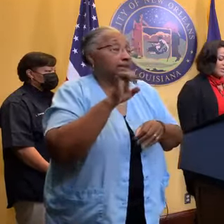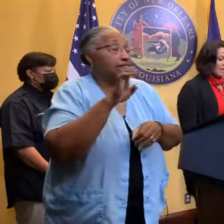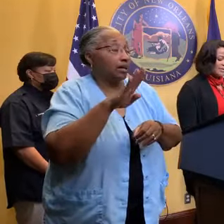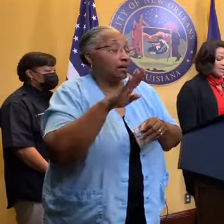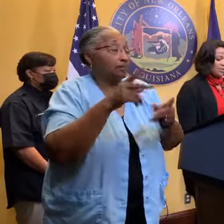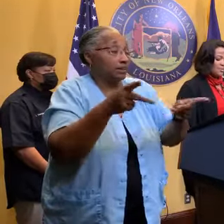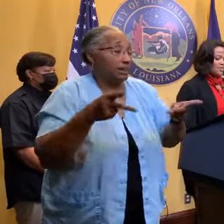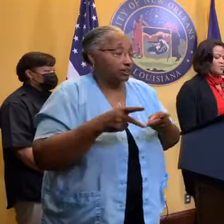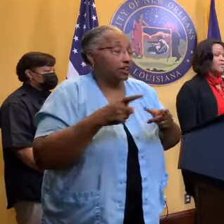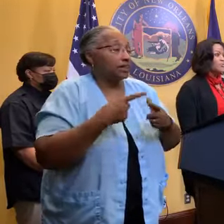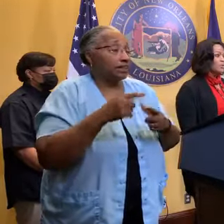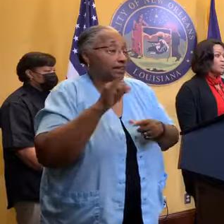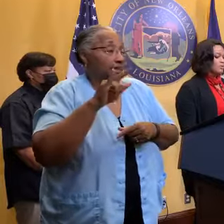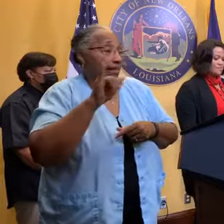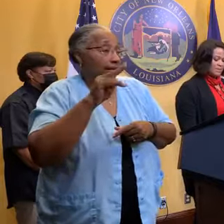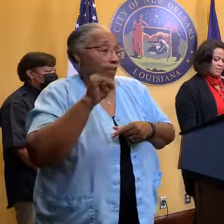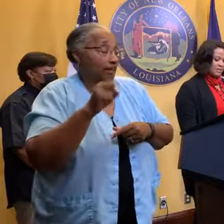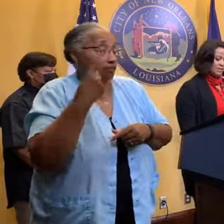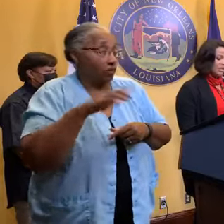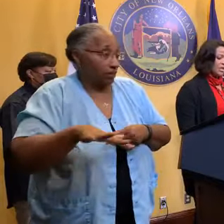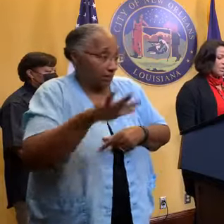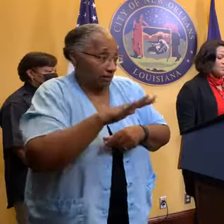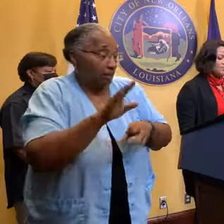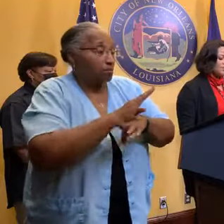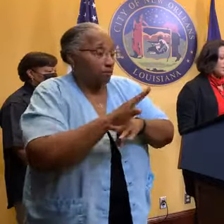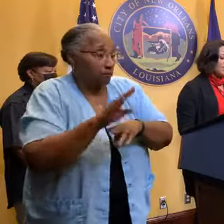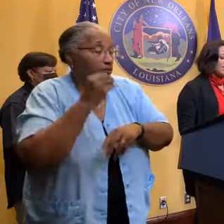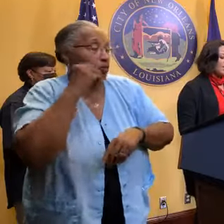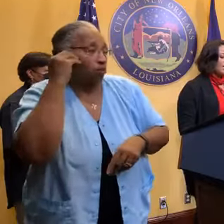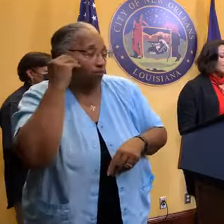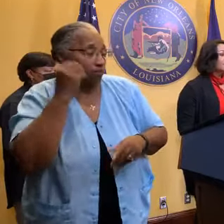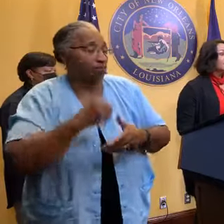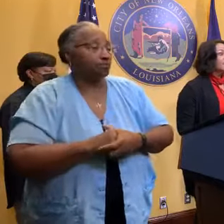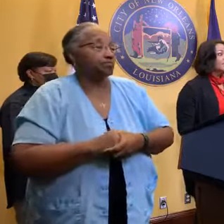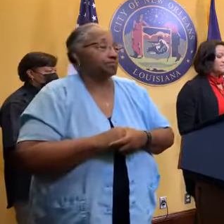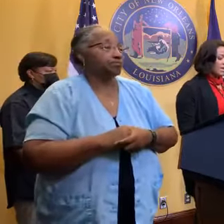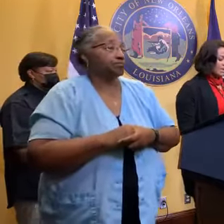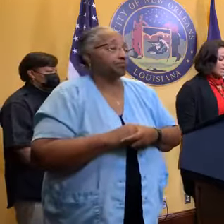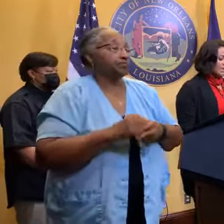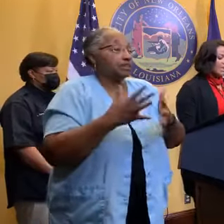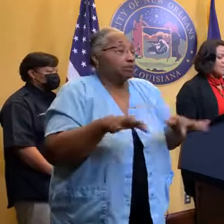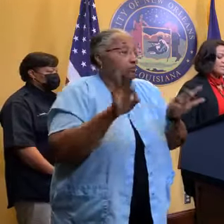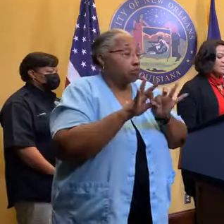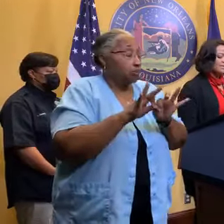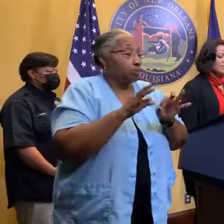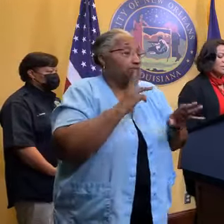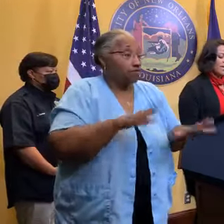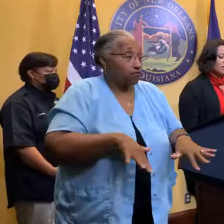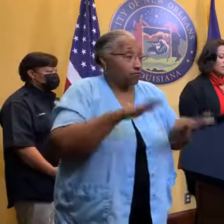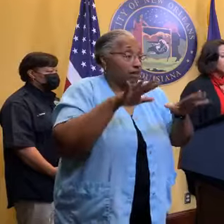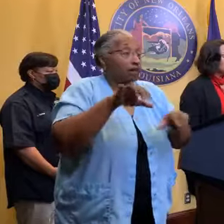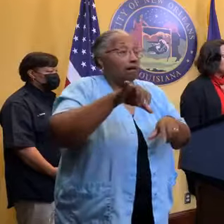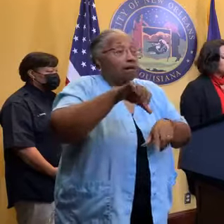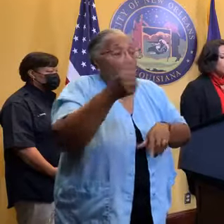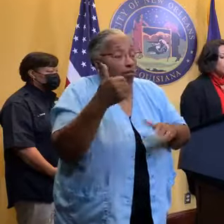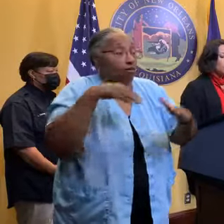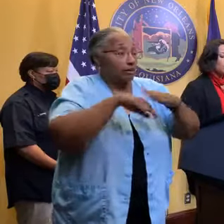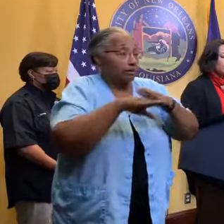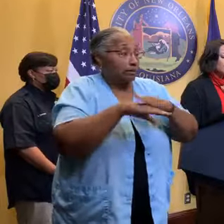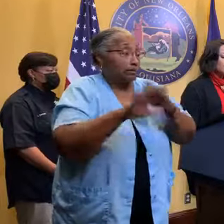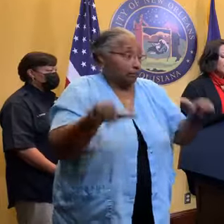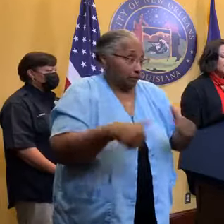then the lines and equipment serving neighborhoods, businesses, and homes. Significant flooding and other accessibility challenges due to the